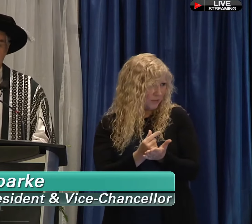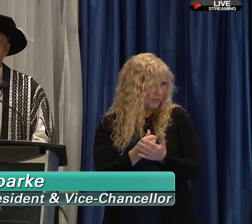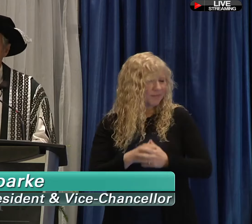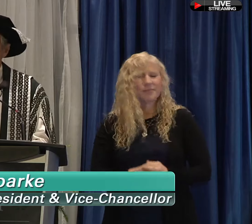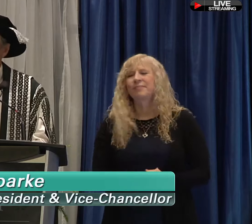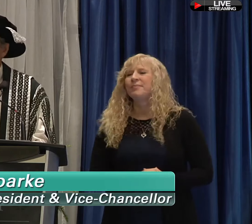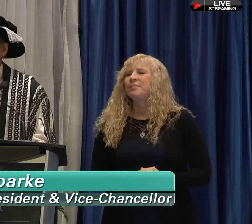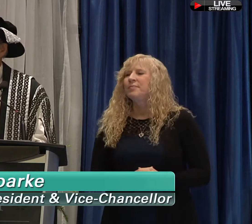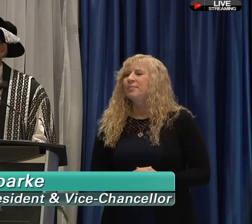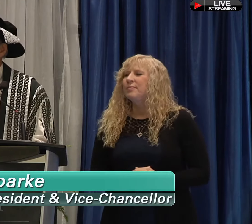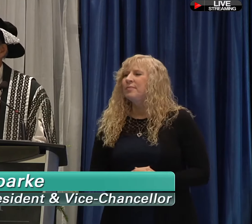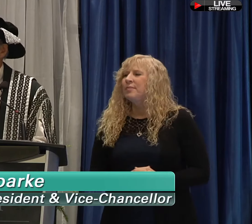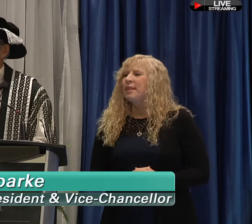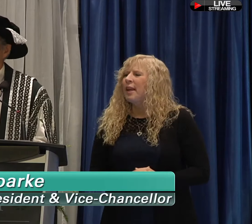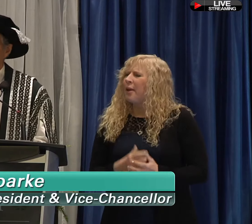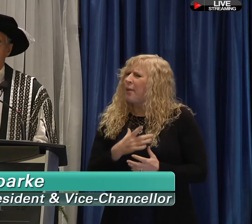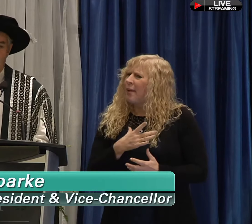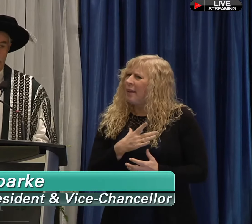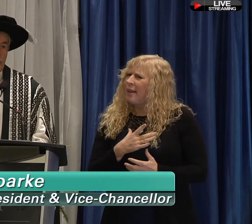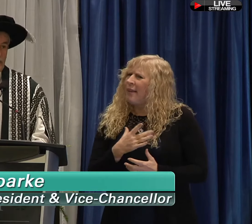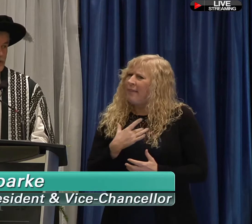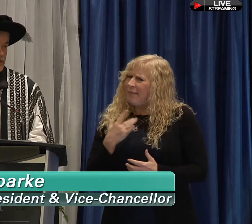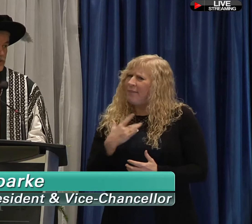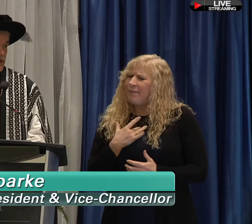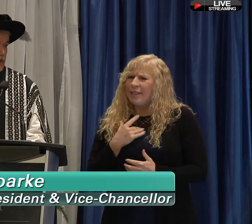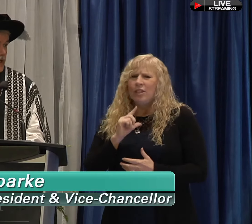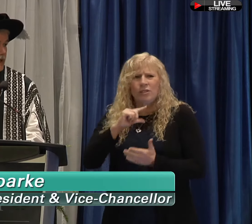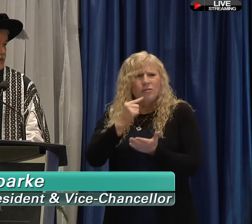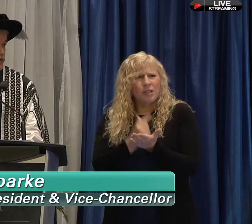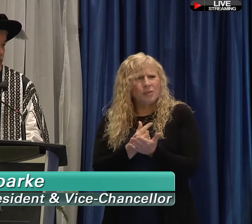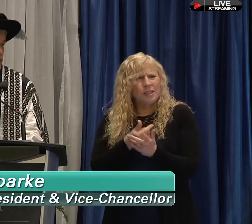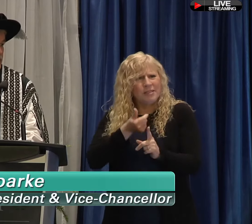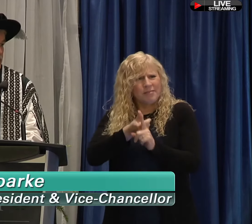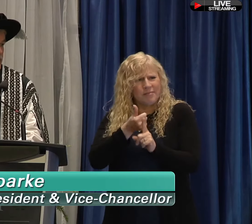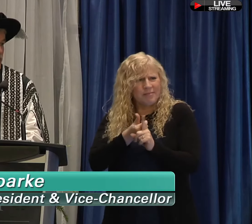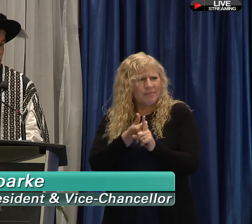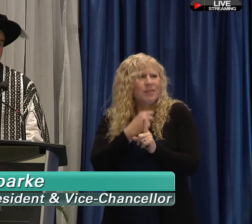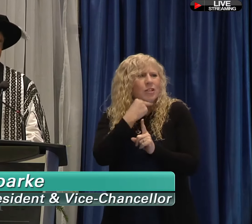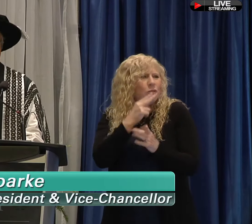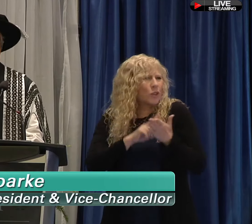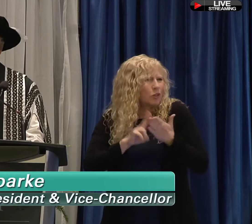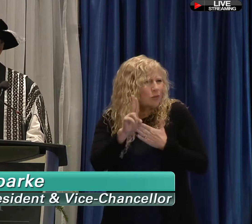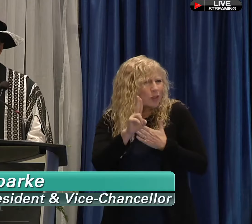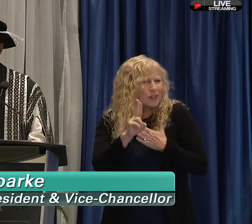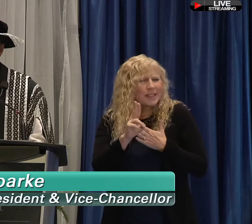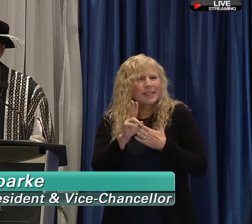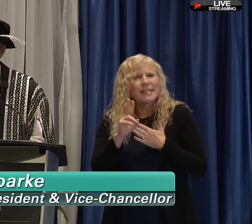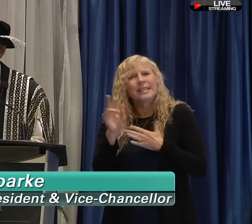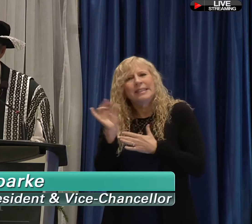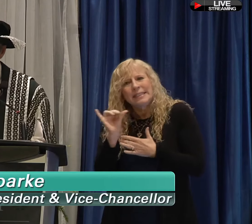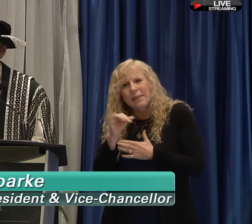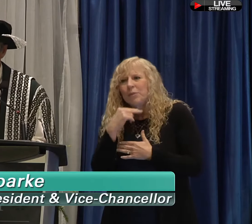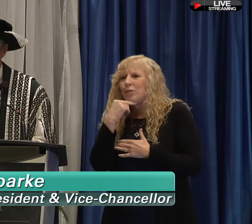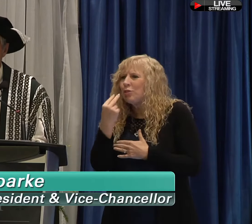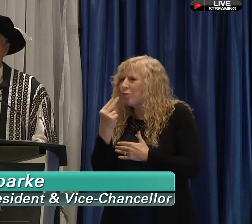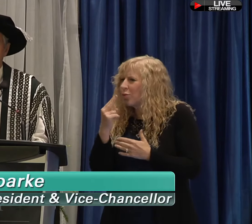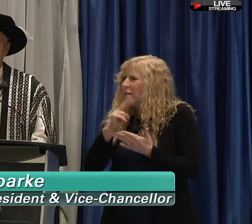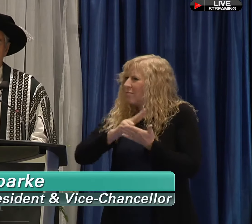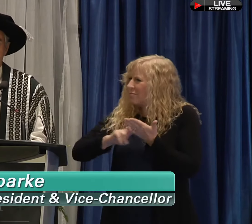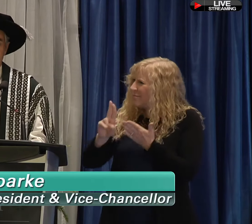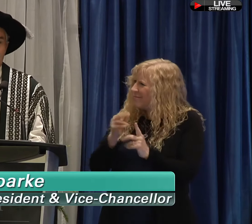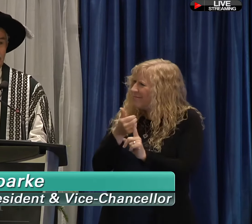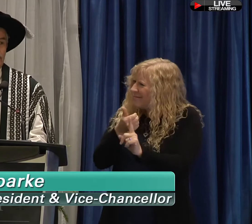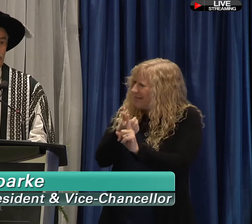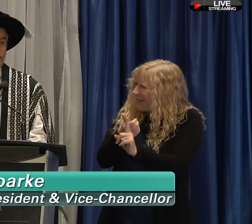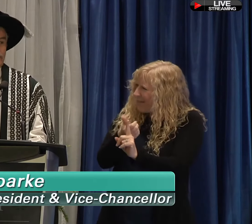ceremony. And I like to think that our convocations at Trent are like Trent itself.